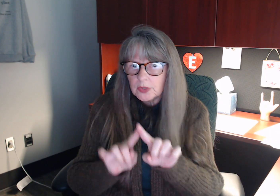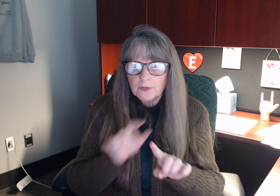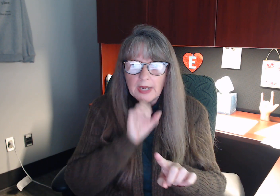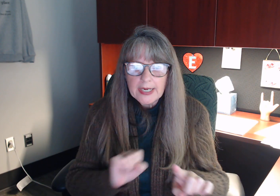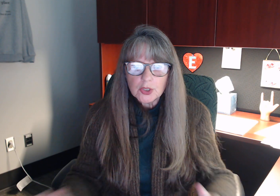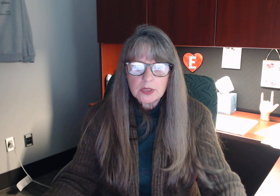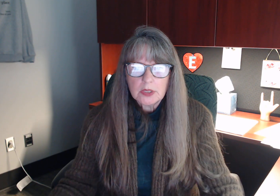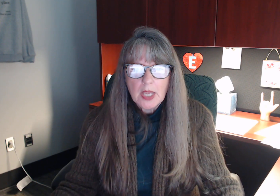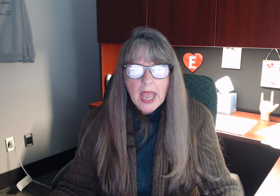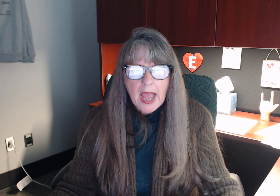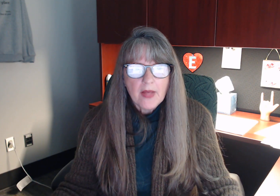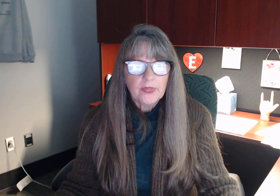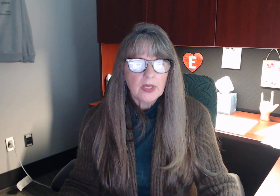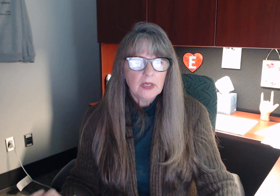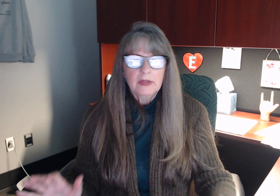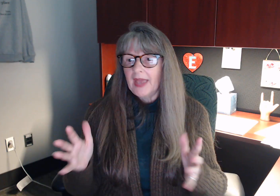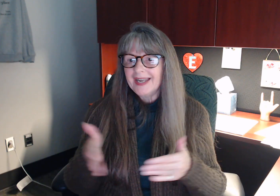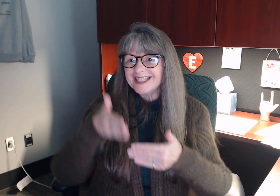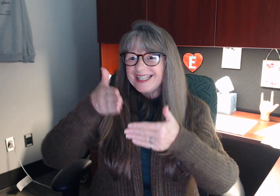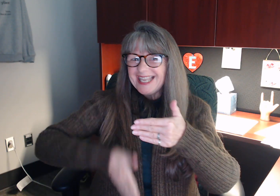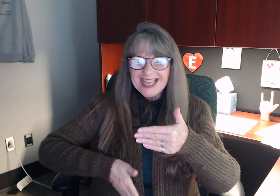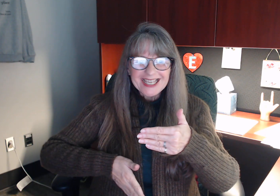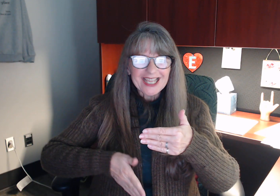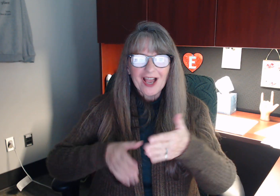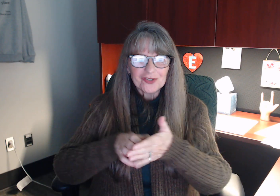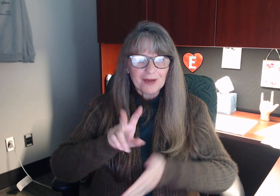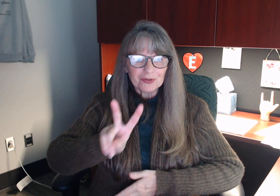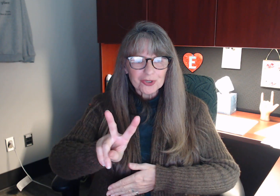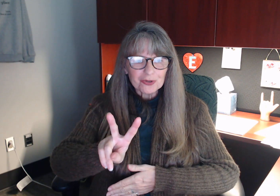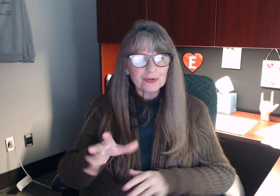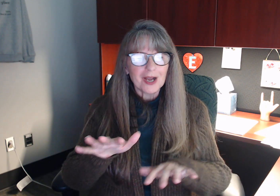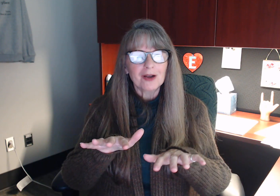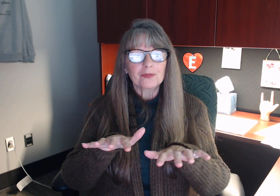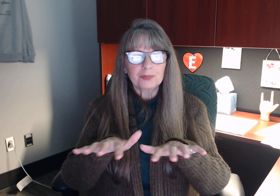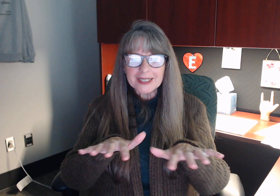different ages. And then that is the end of chapter 2 of plate